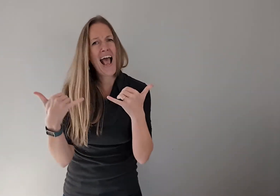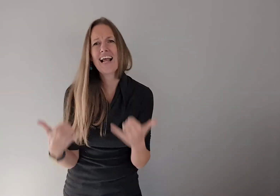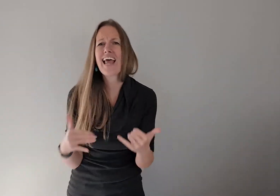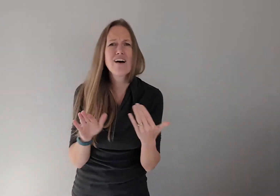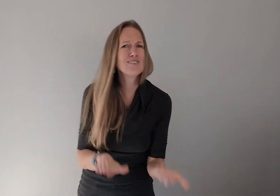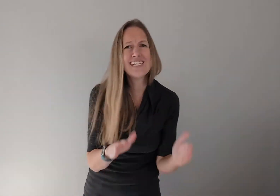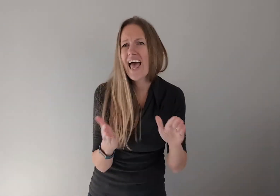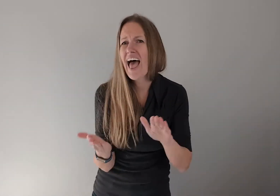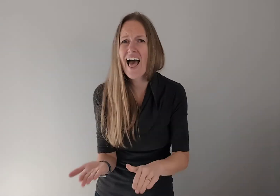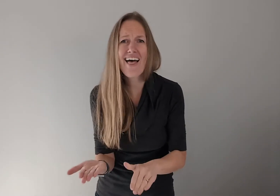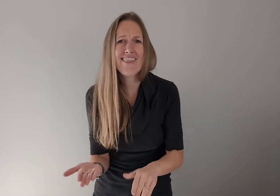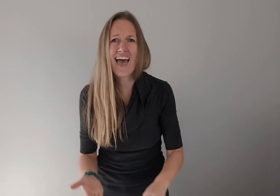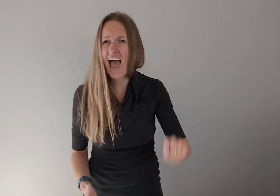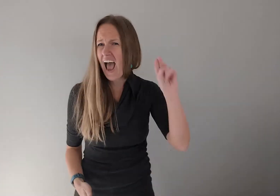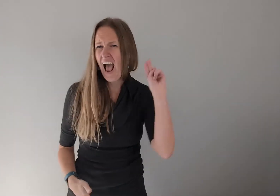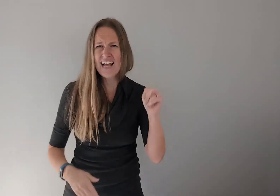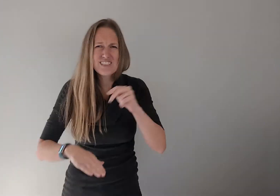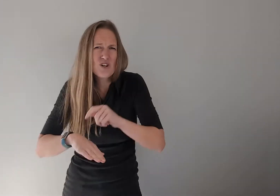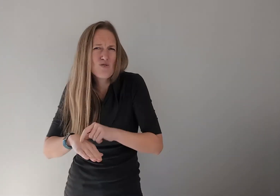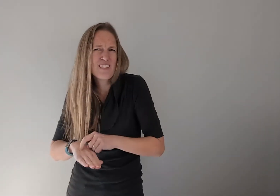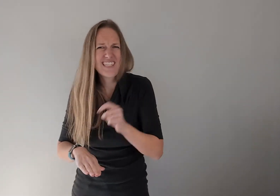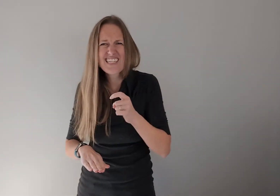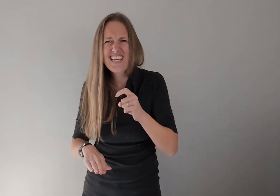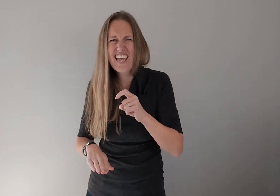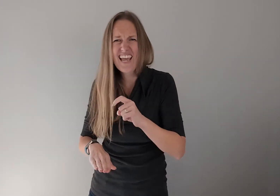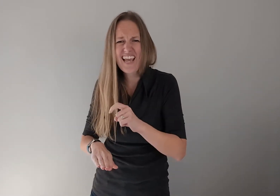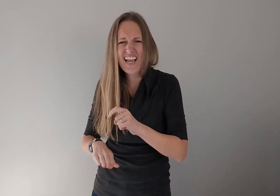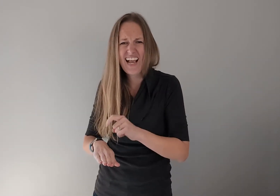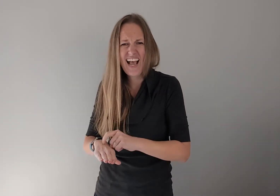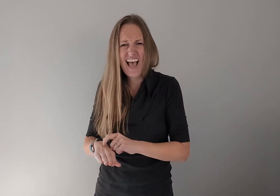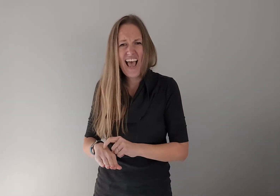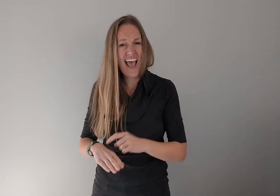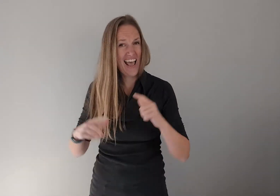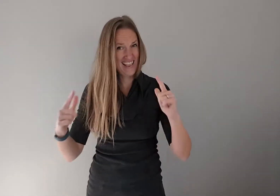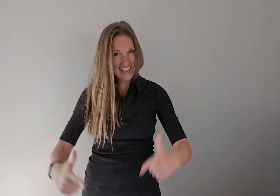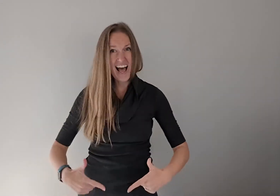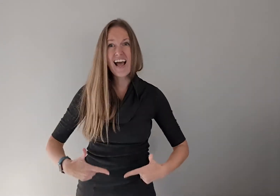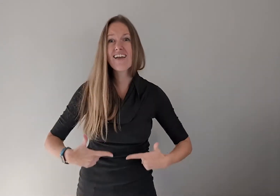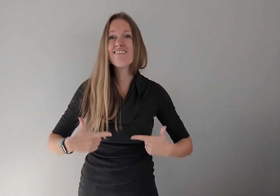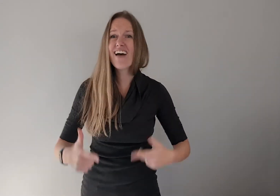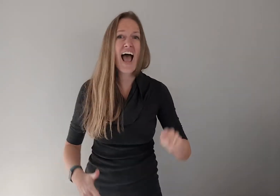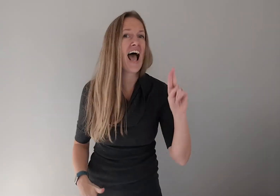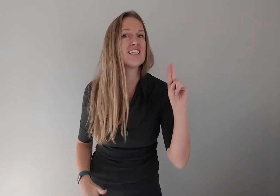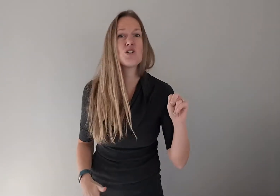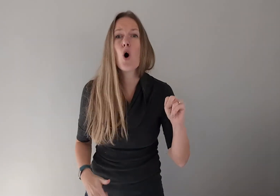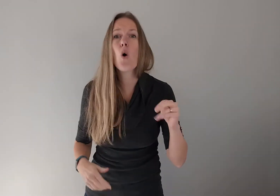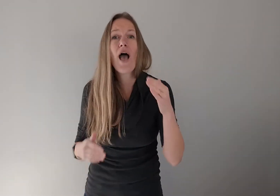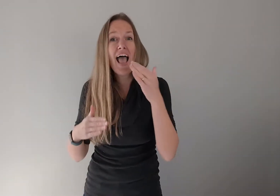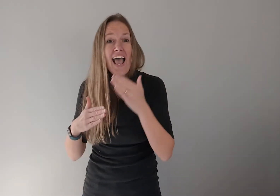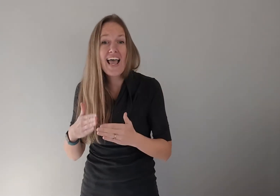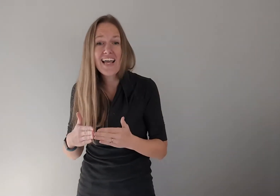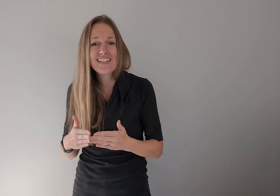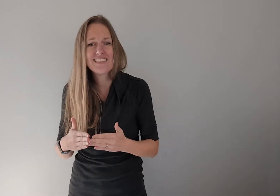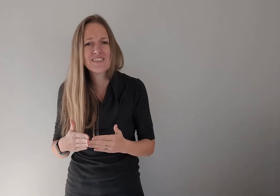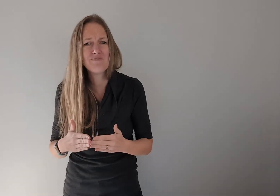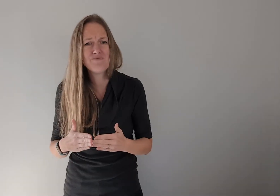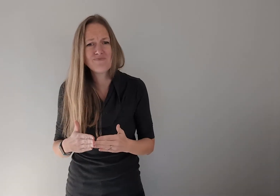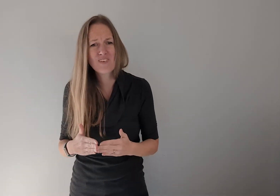now death has no sting, and life has no end.